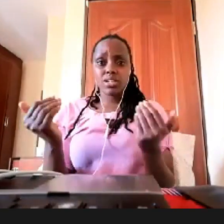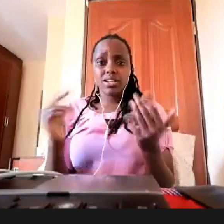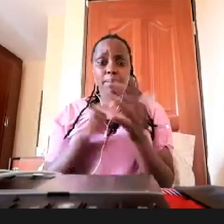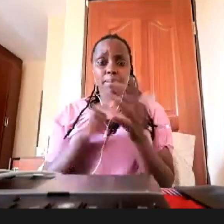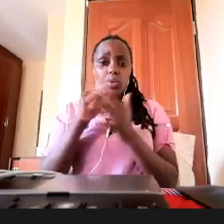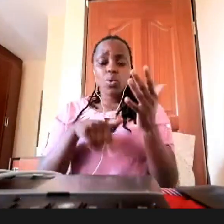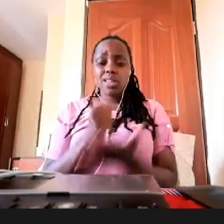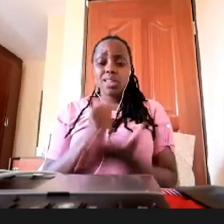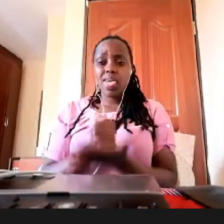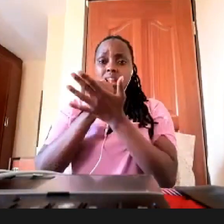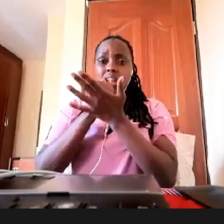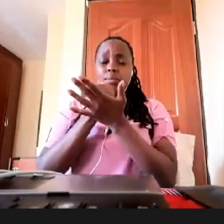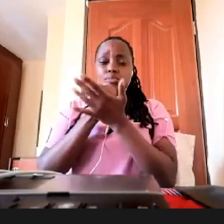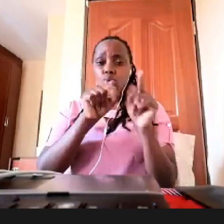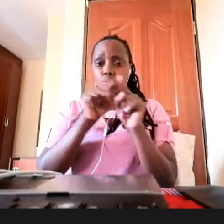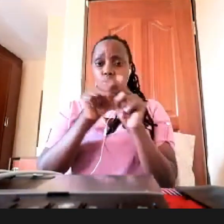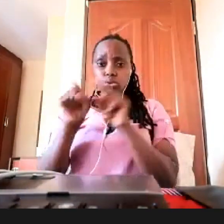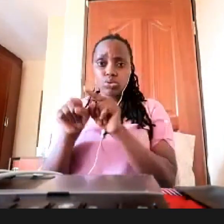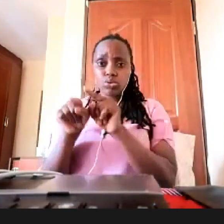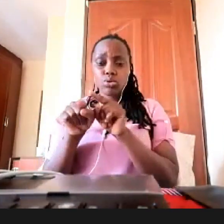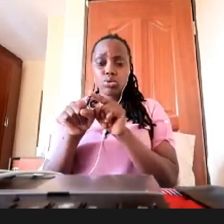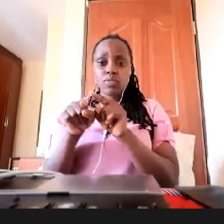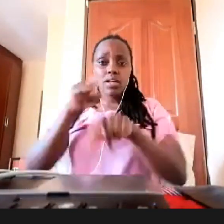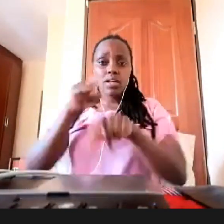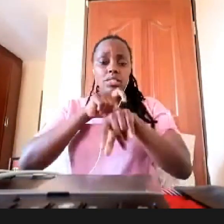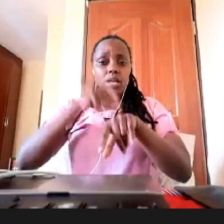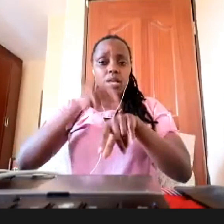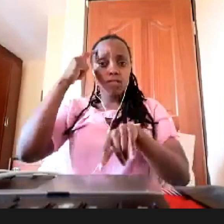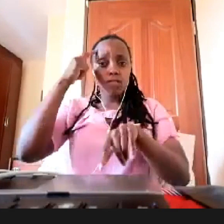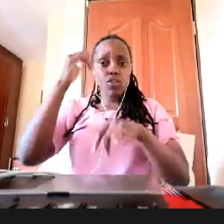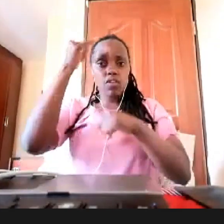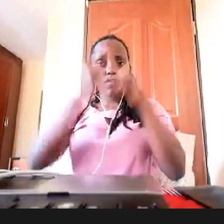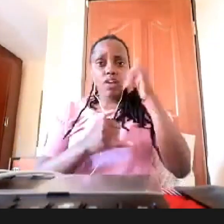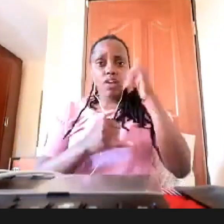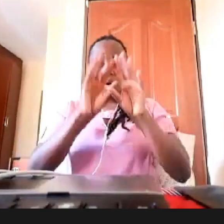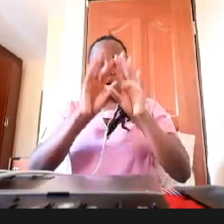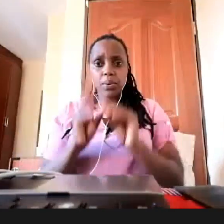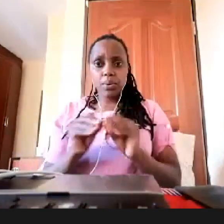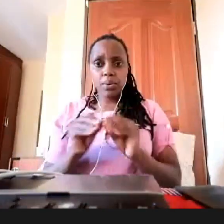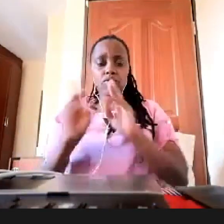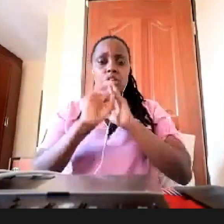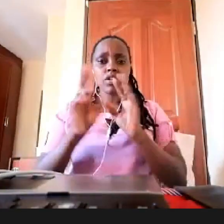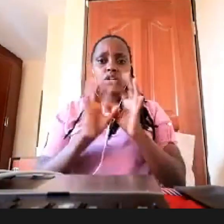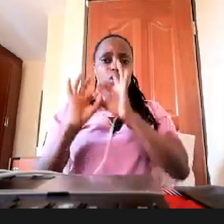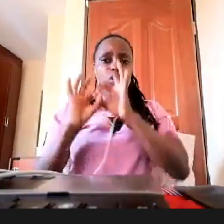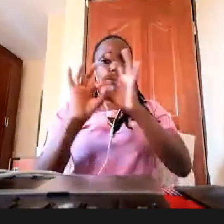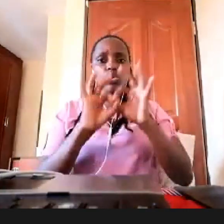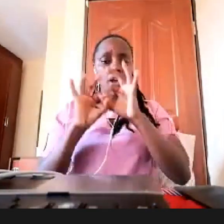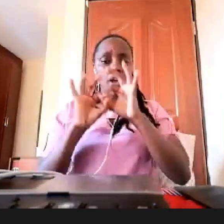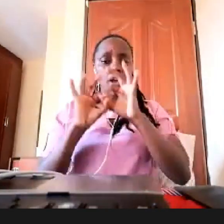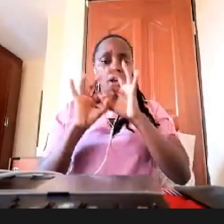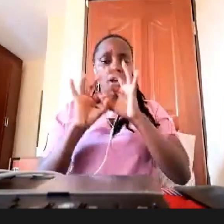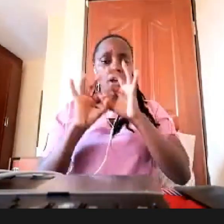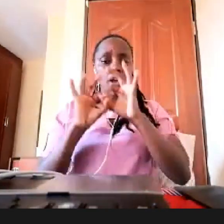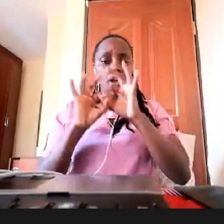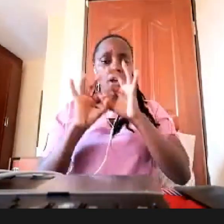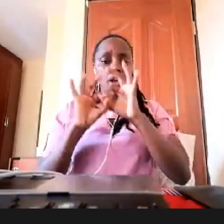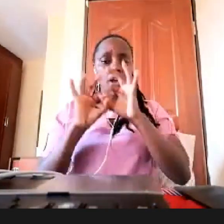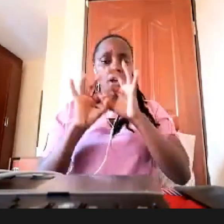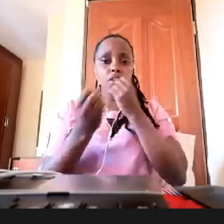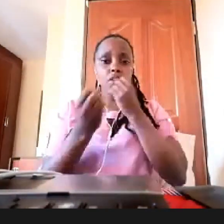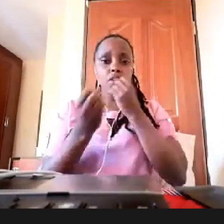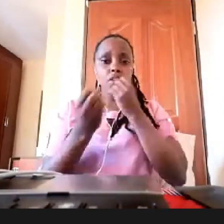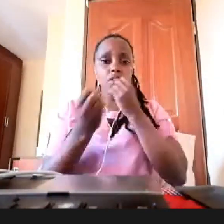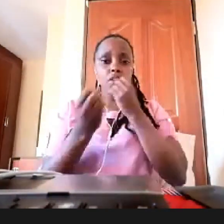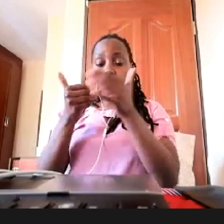so they helped also during the final compilation of the report to corroborate some of the information that were being